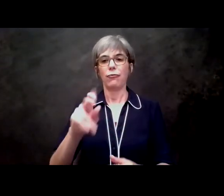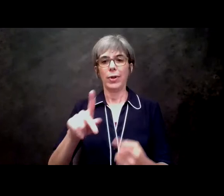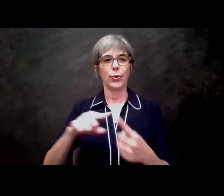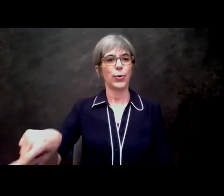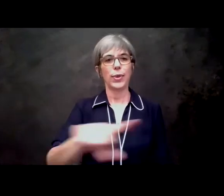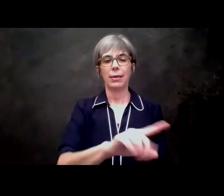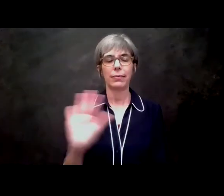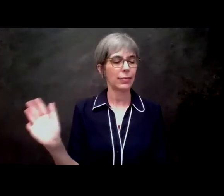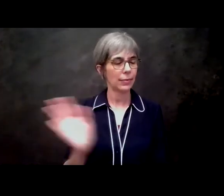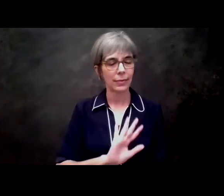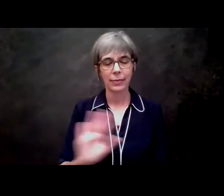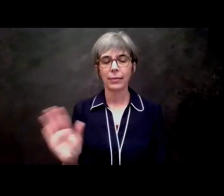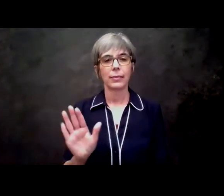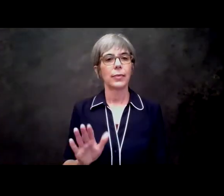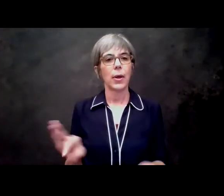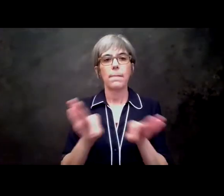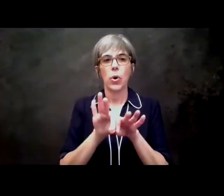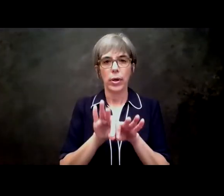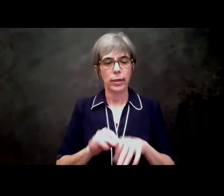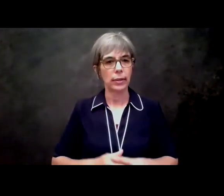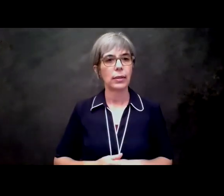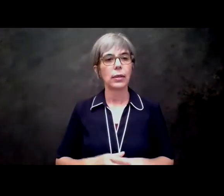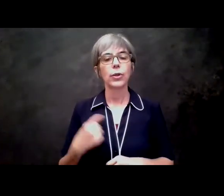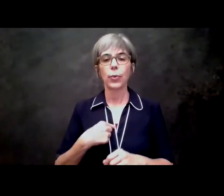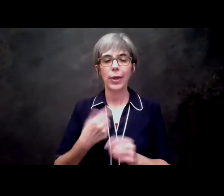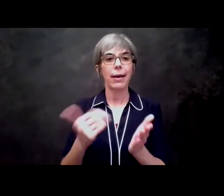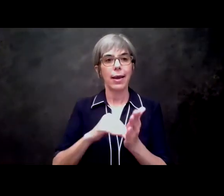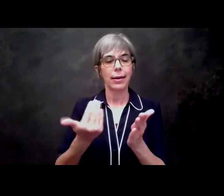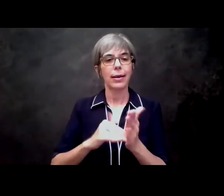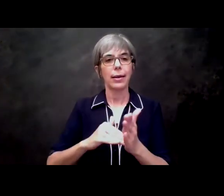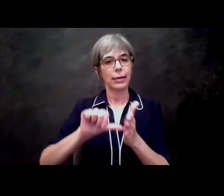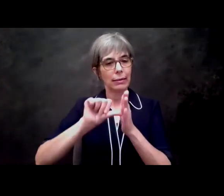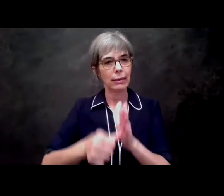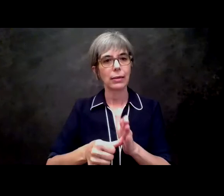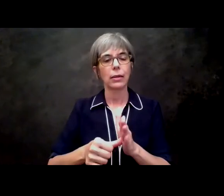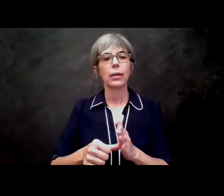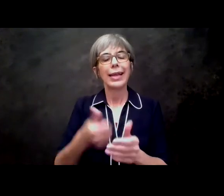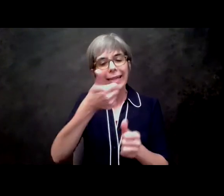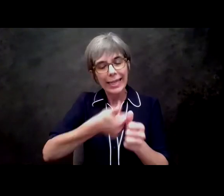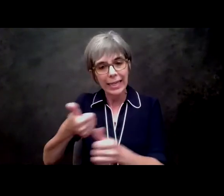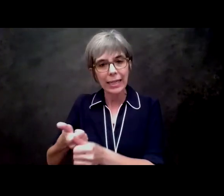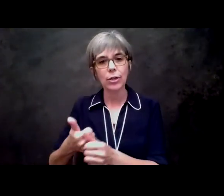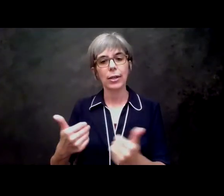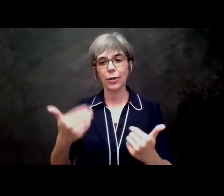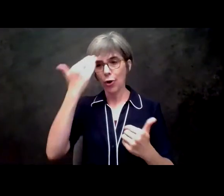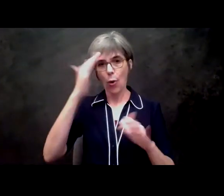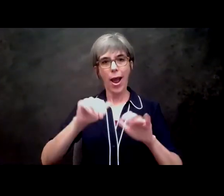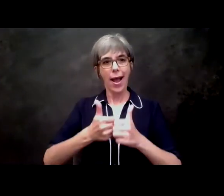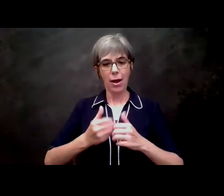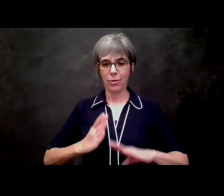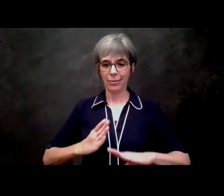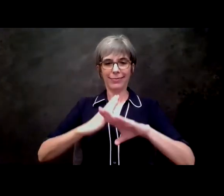our households. You've heard it from us time and time again that we each have the tools to prevent the spread of the